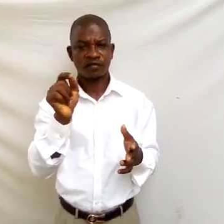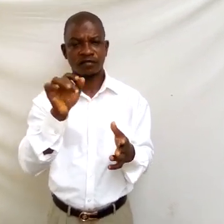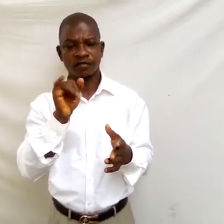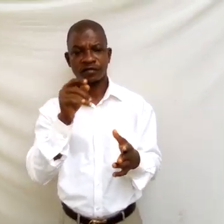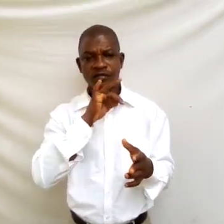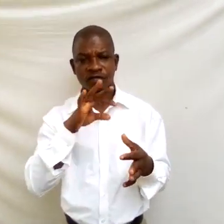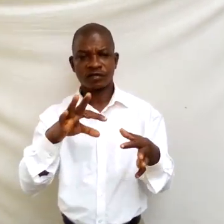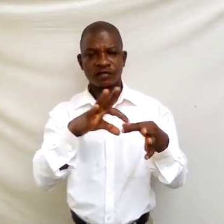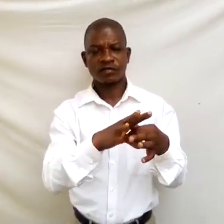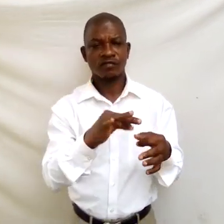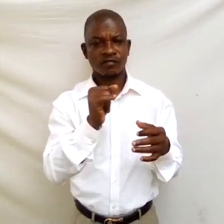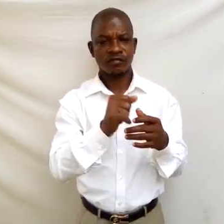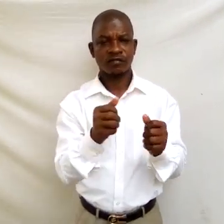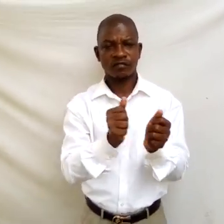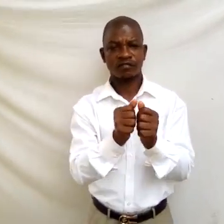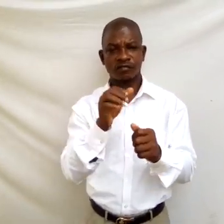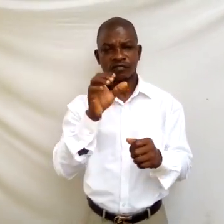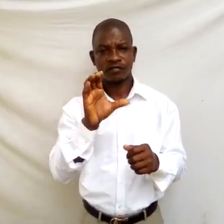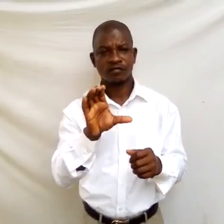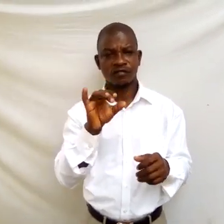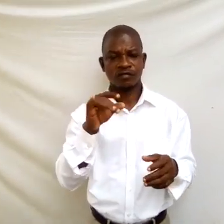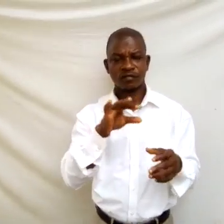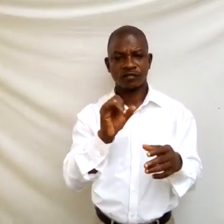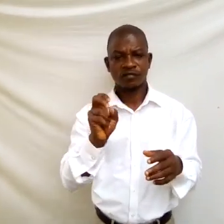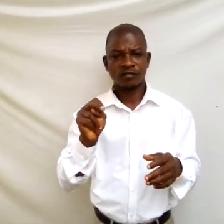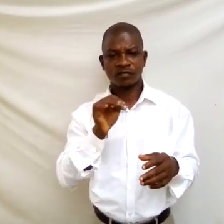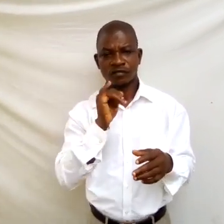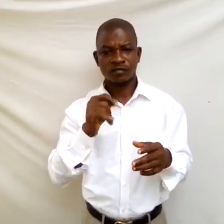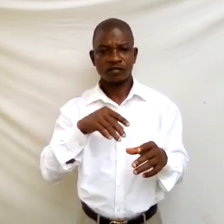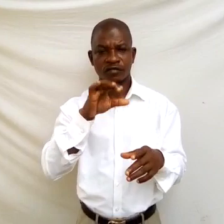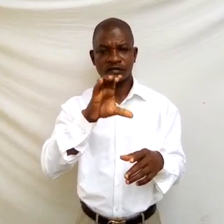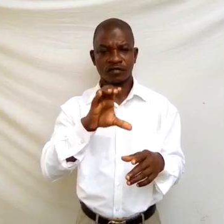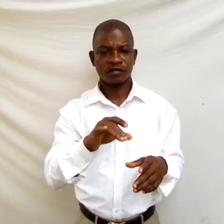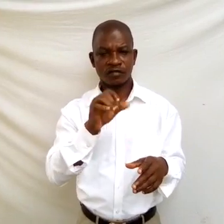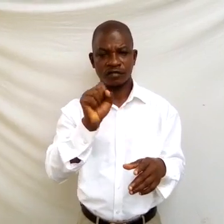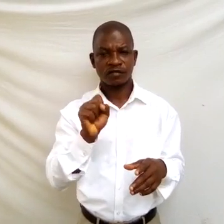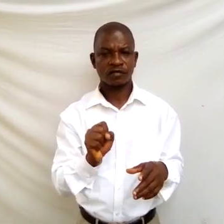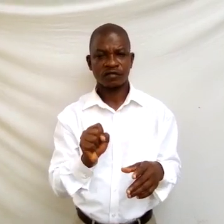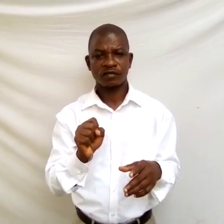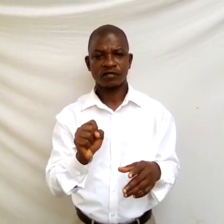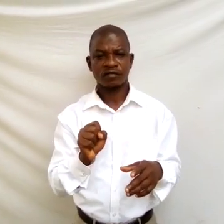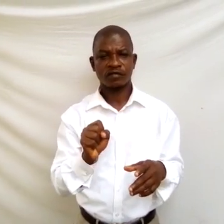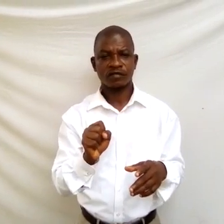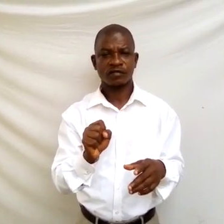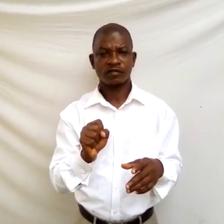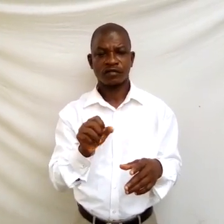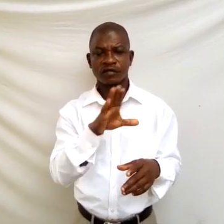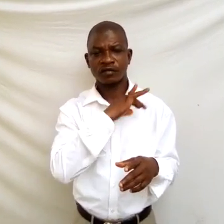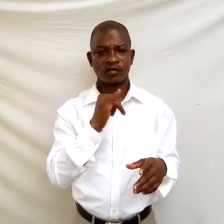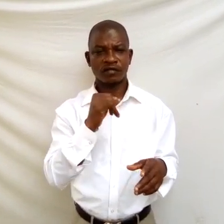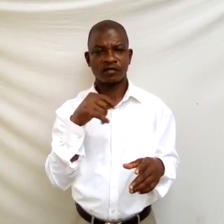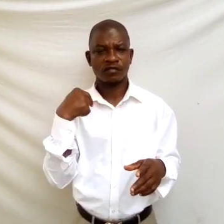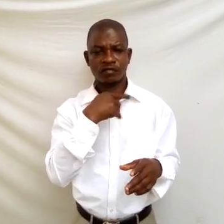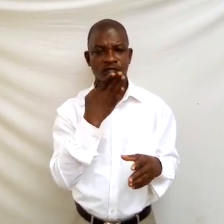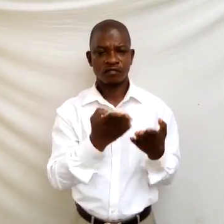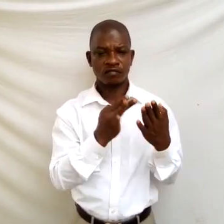combined with C contained in S, and we may write this